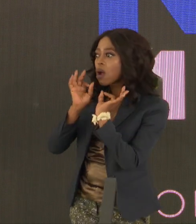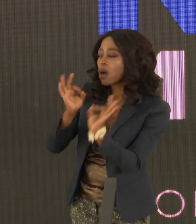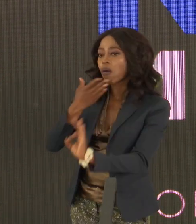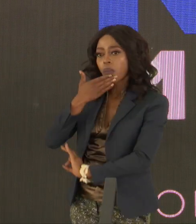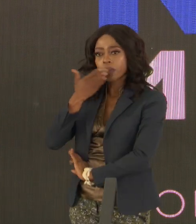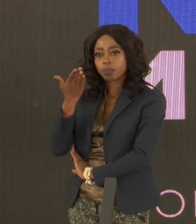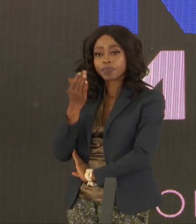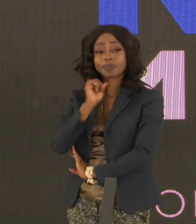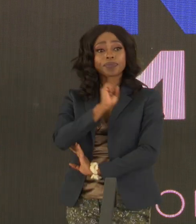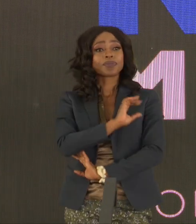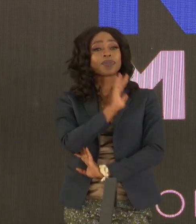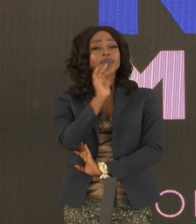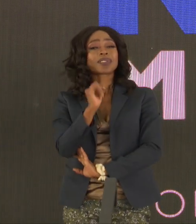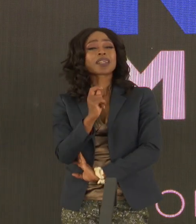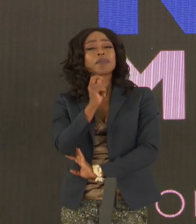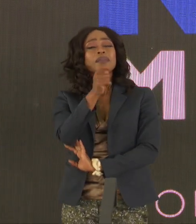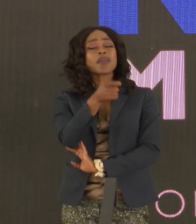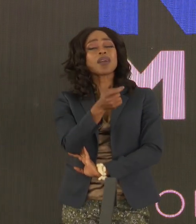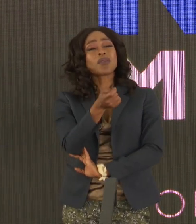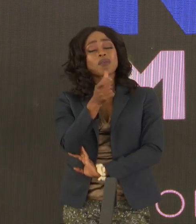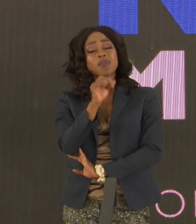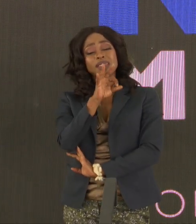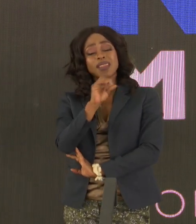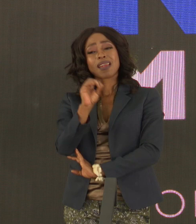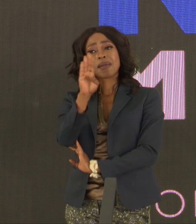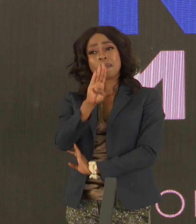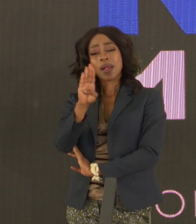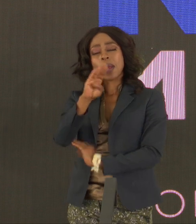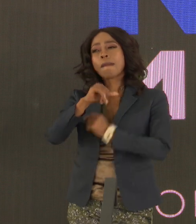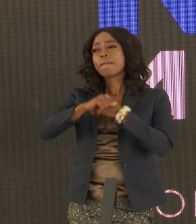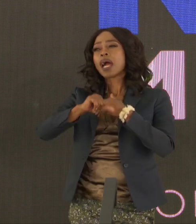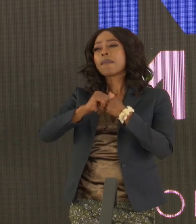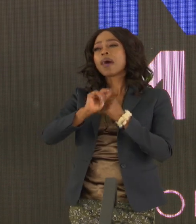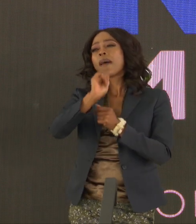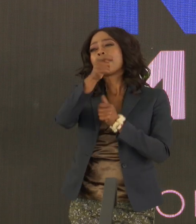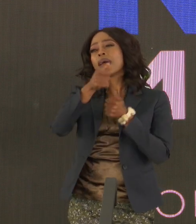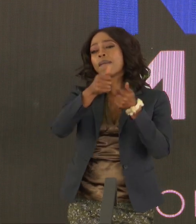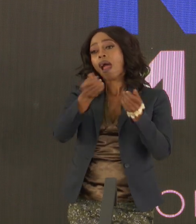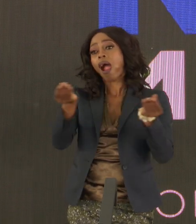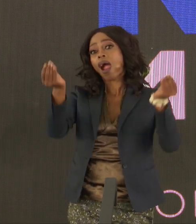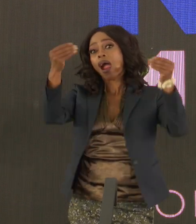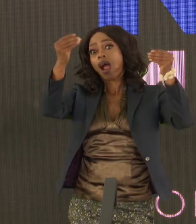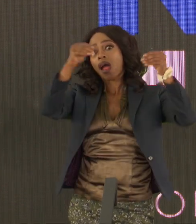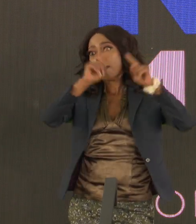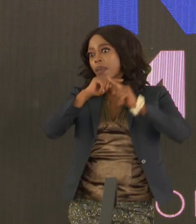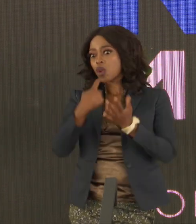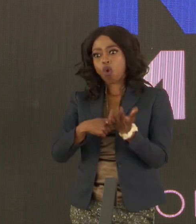South Africa now pays nearly 30 billion rand per month in interest alone.